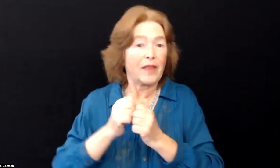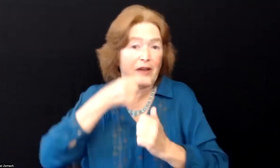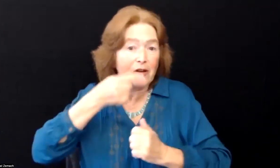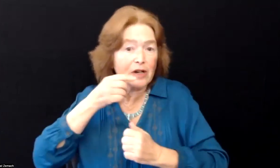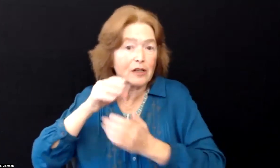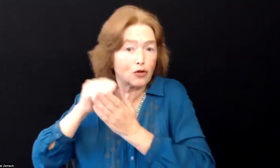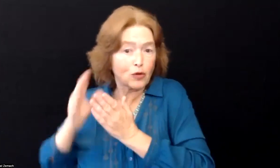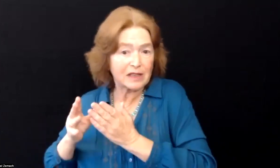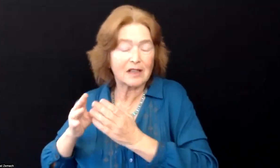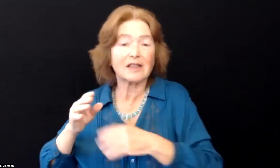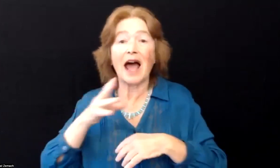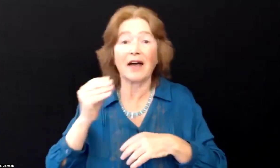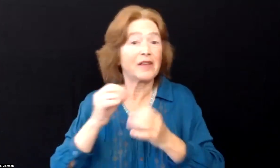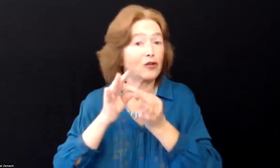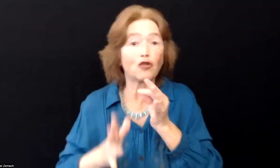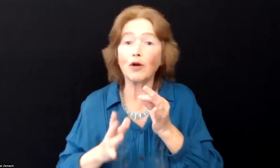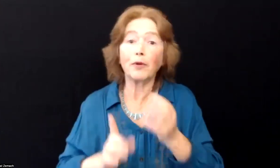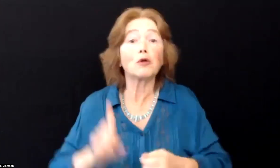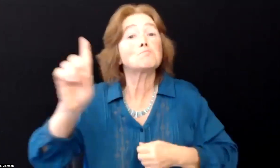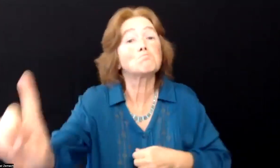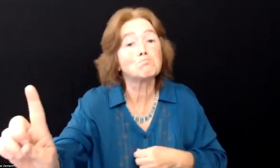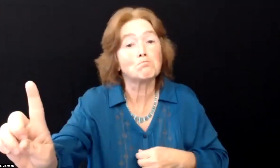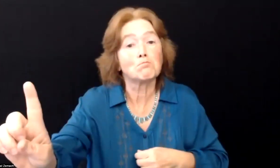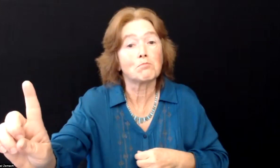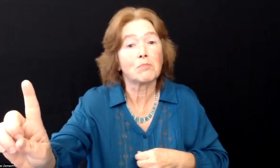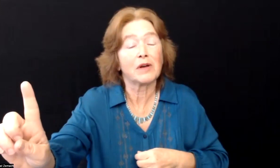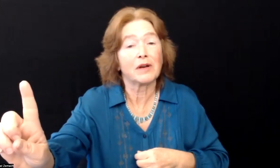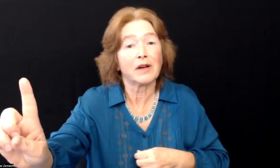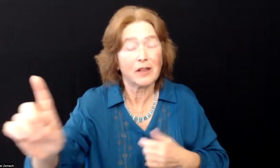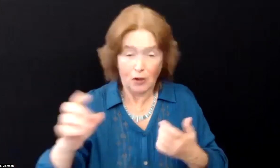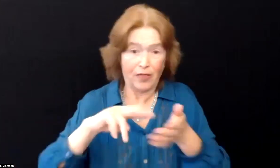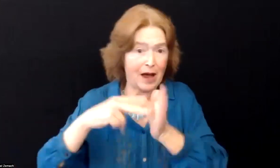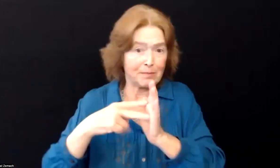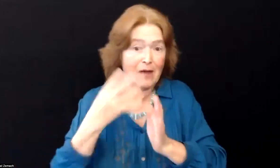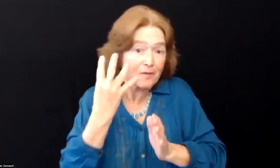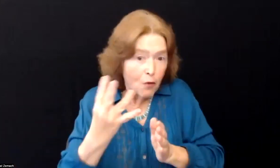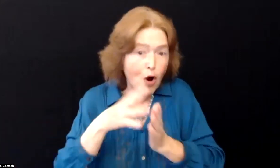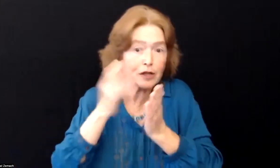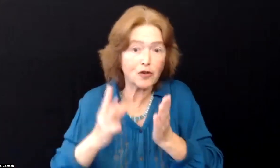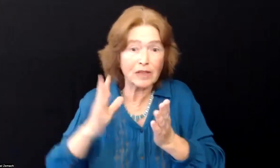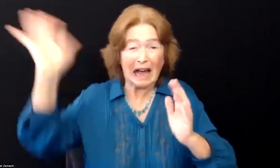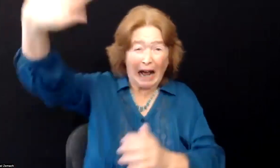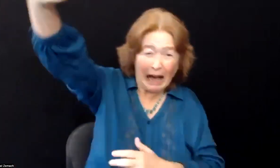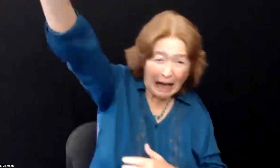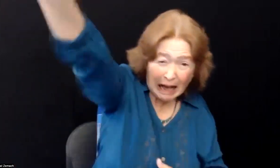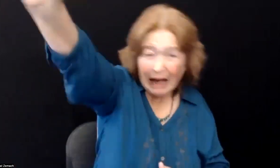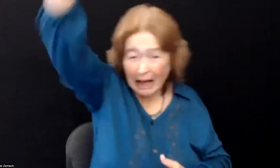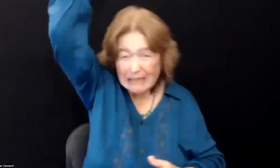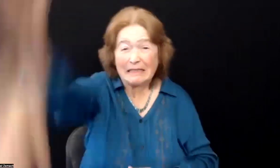So they were by themselves with hearing students, and there was only one interpreter in one of the group, meaning that those 4 other